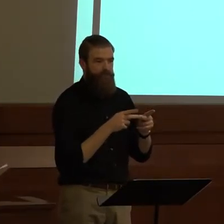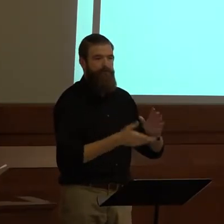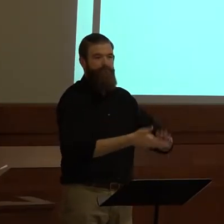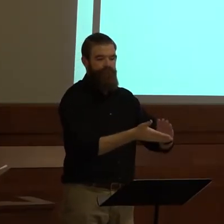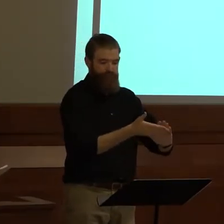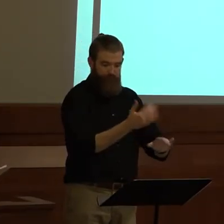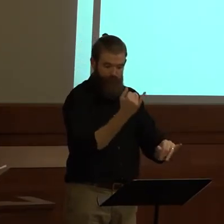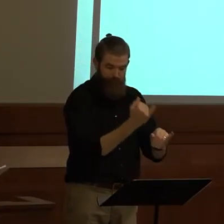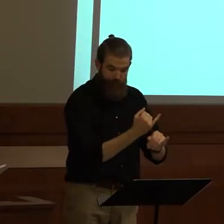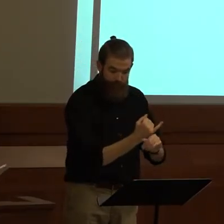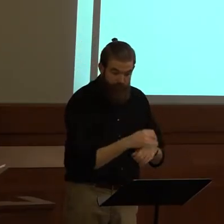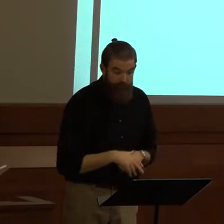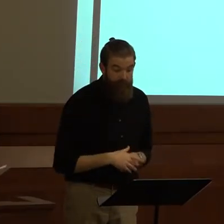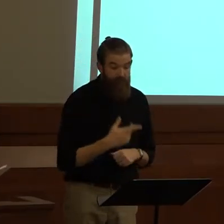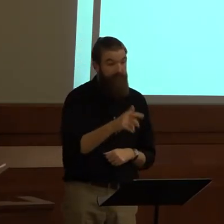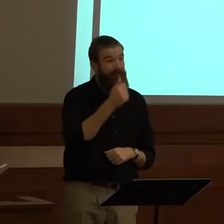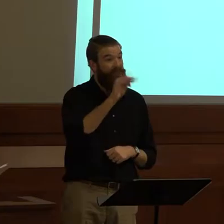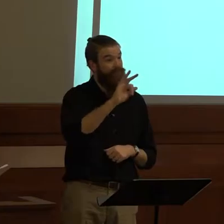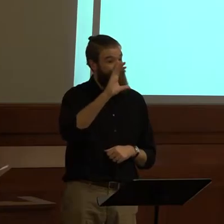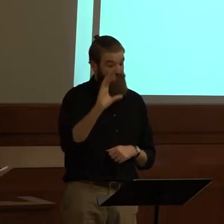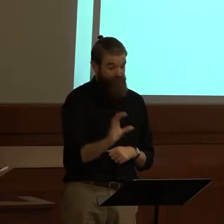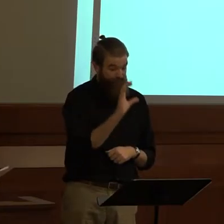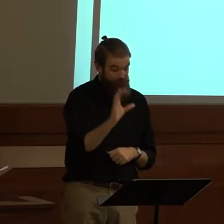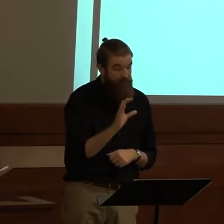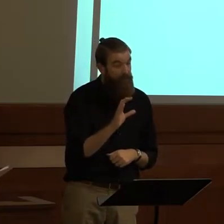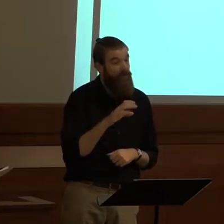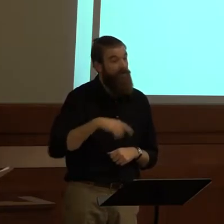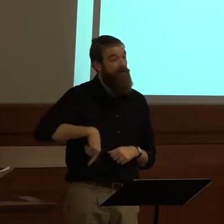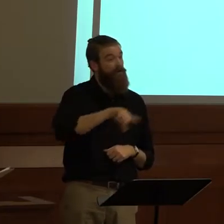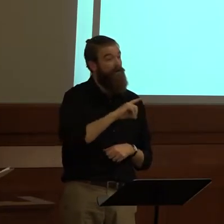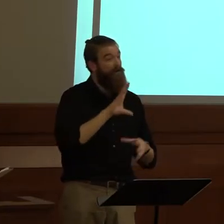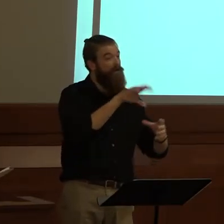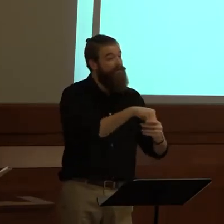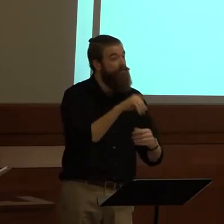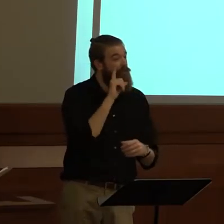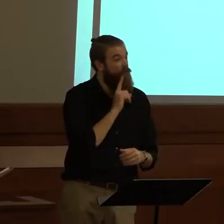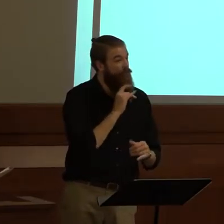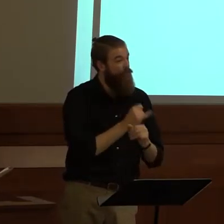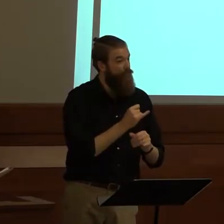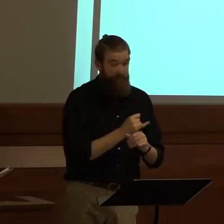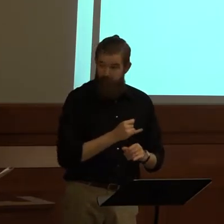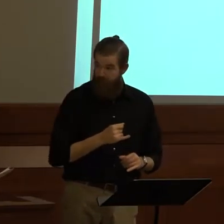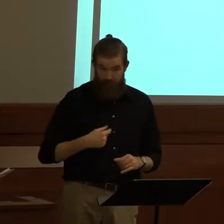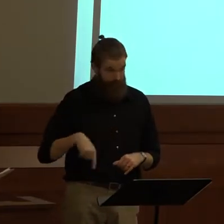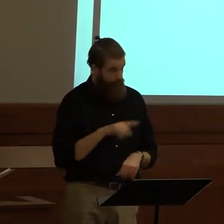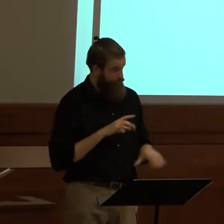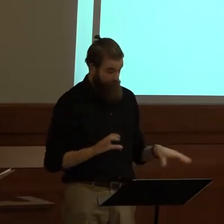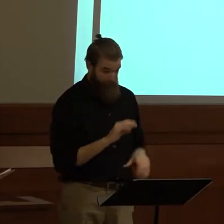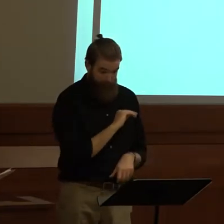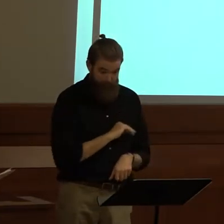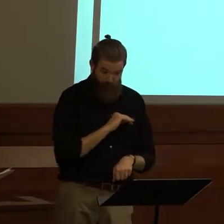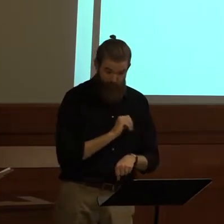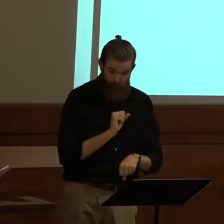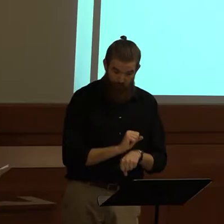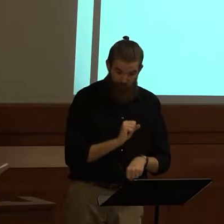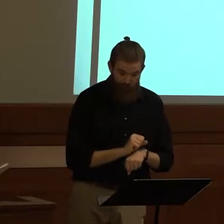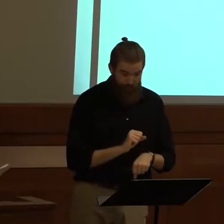of spreading the gospel to those who had not heard it before. France was, after all, a Catholic